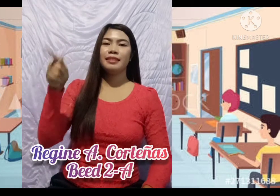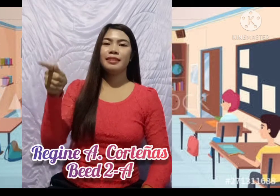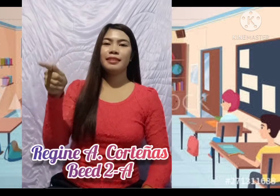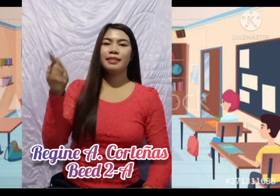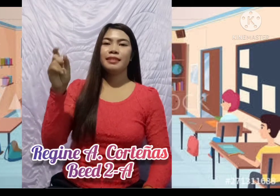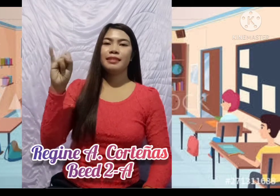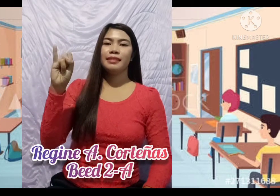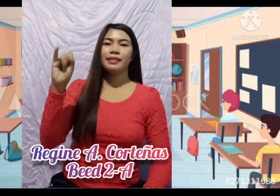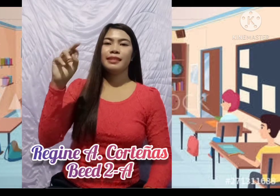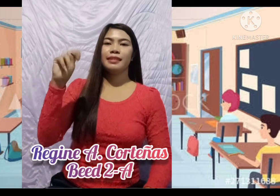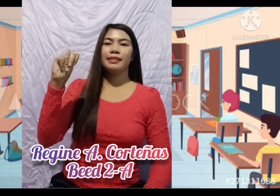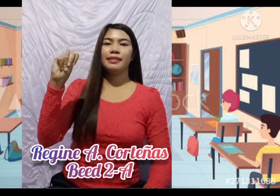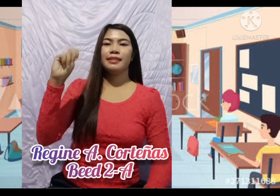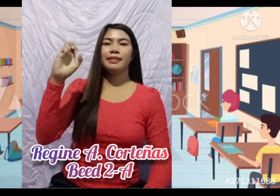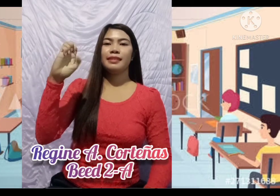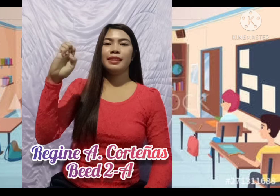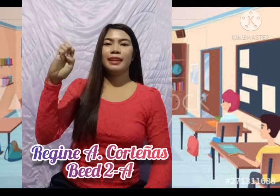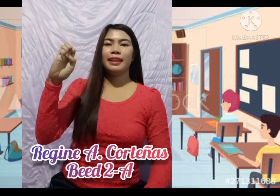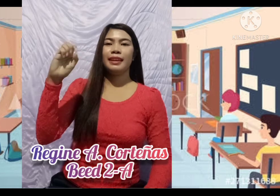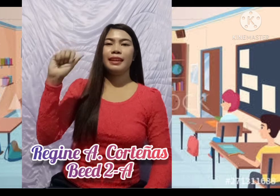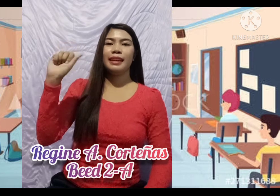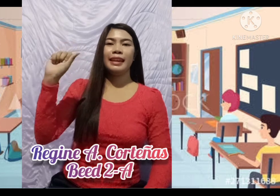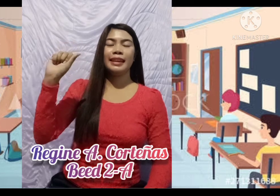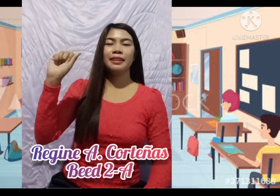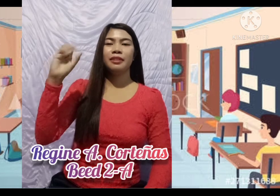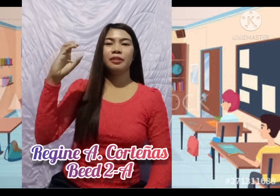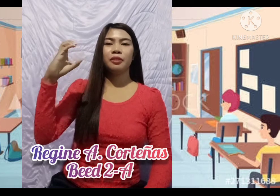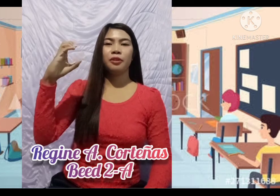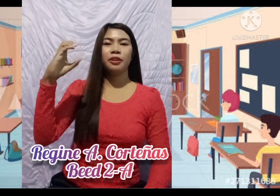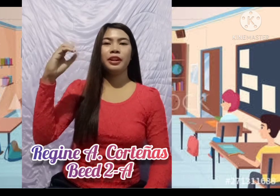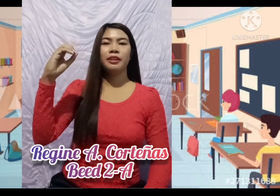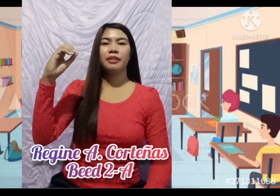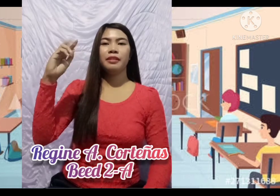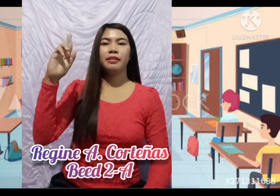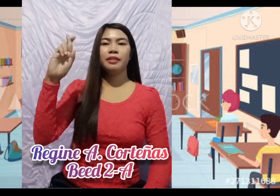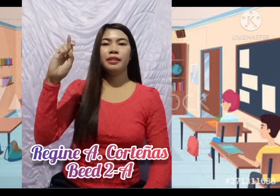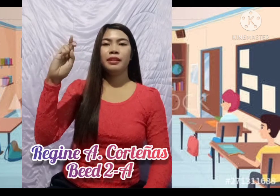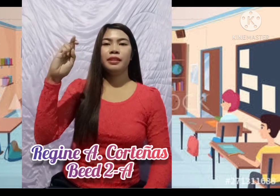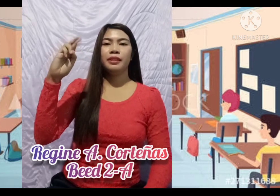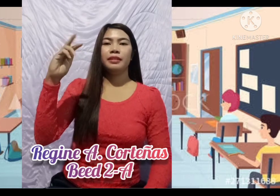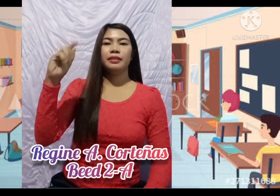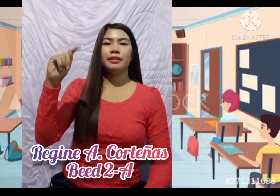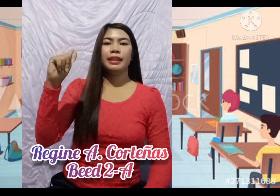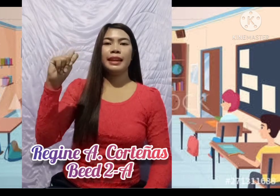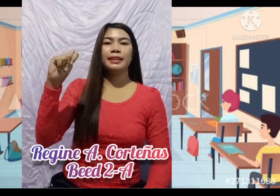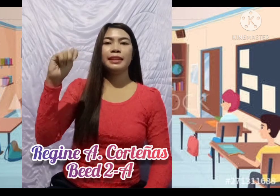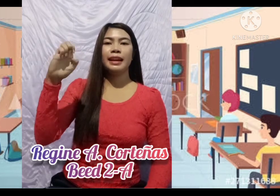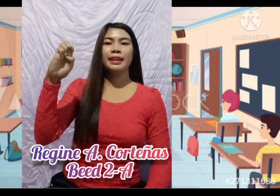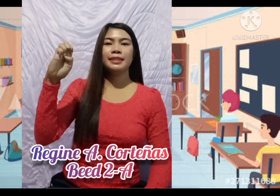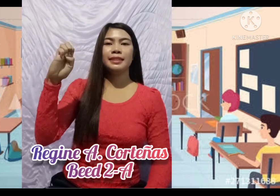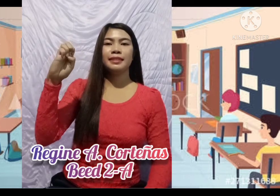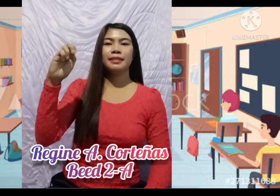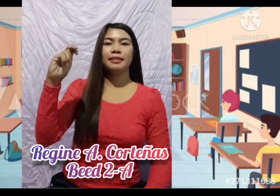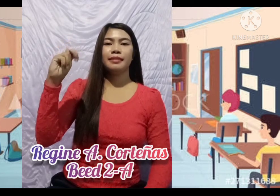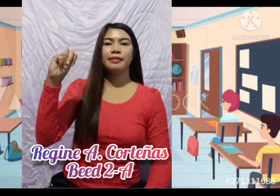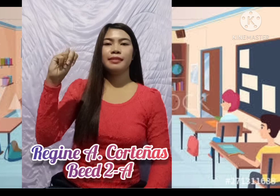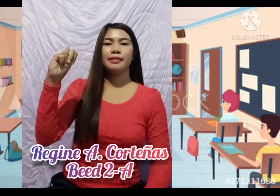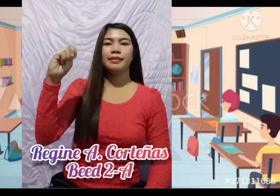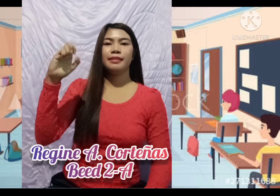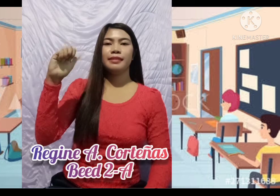A4, and Nyas.